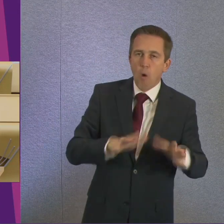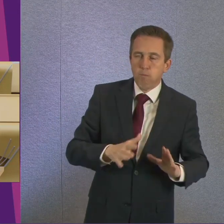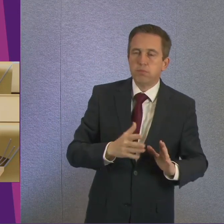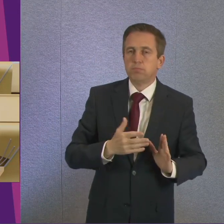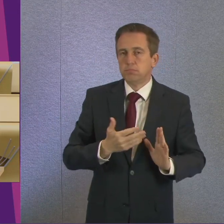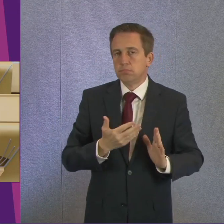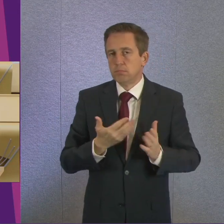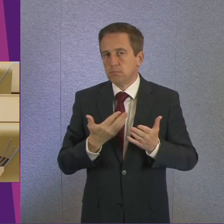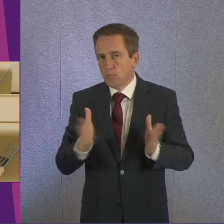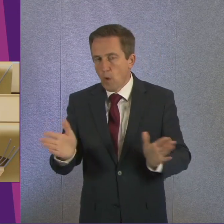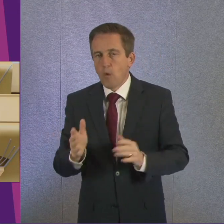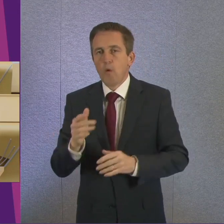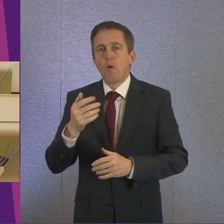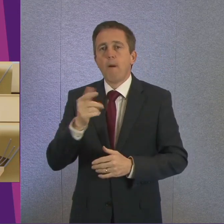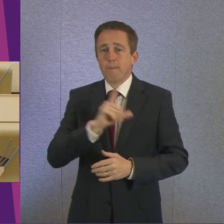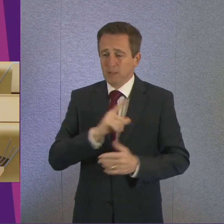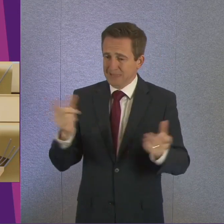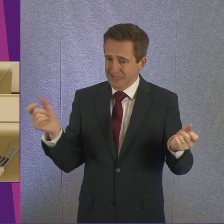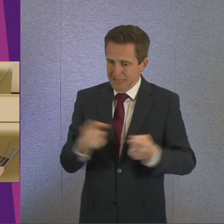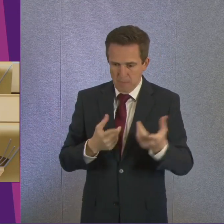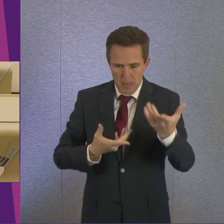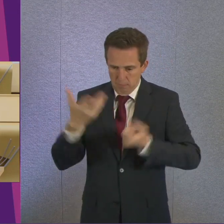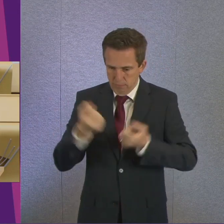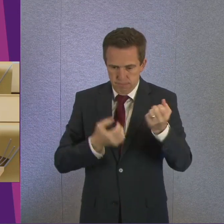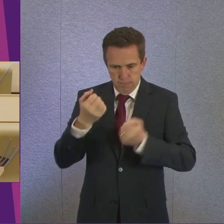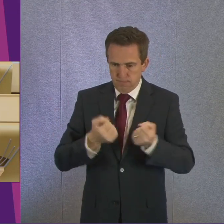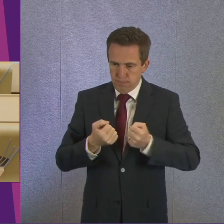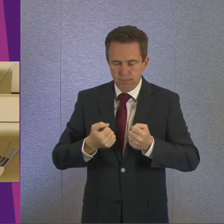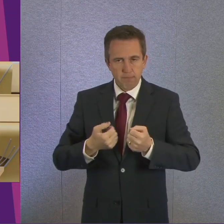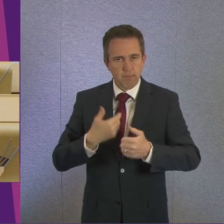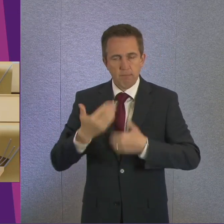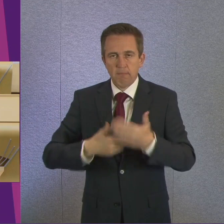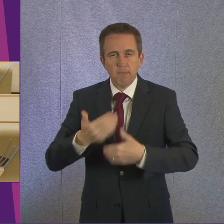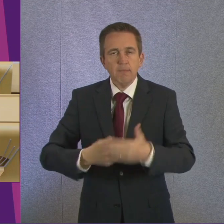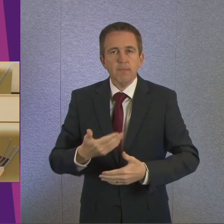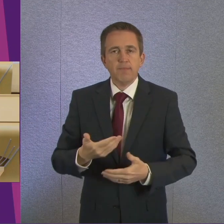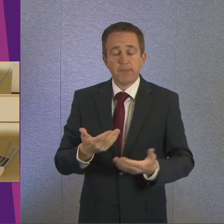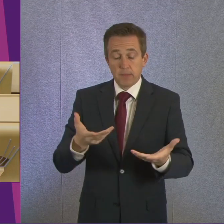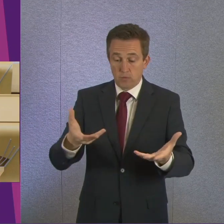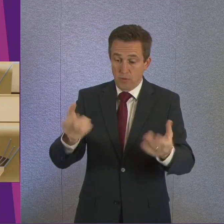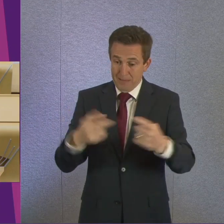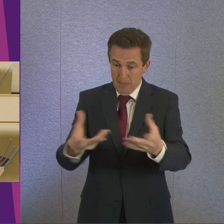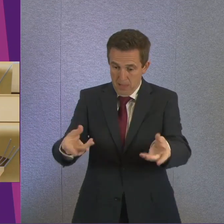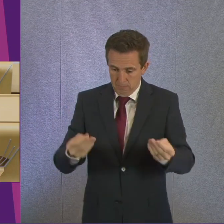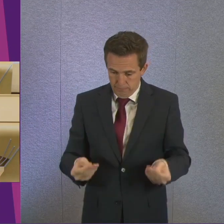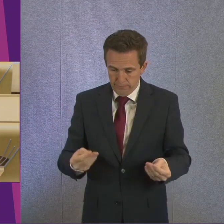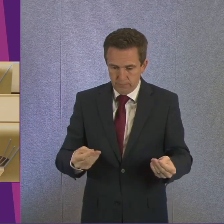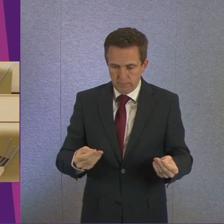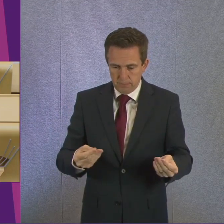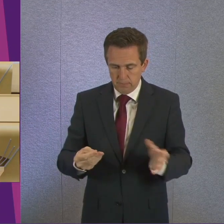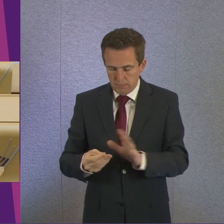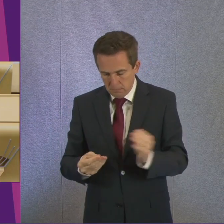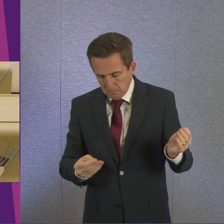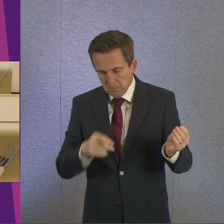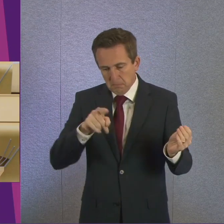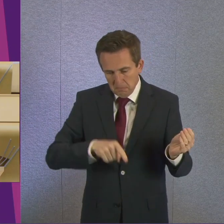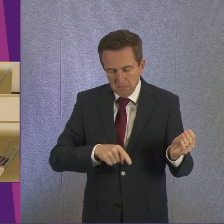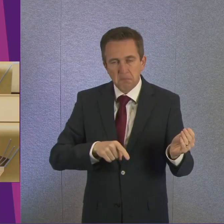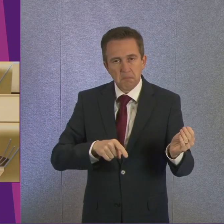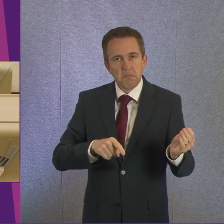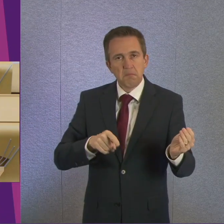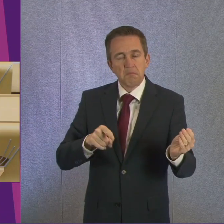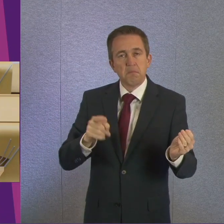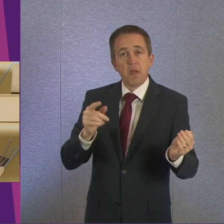because of how people email in their concerns. As those concerns come in, as I said, it has a